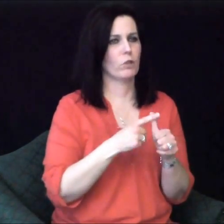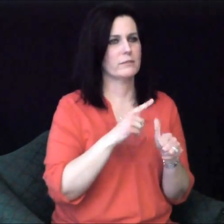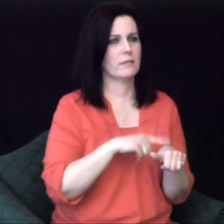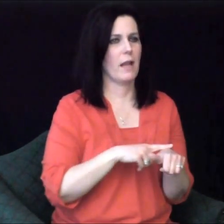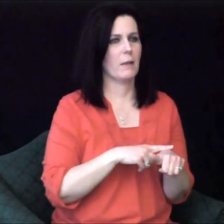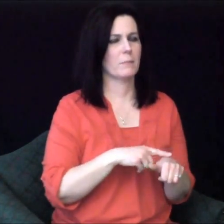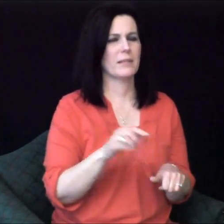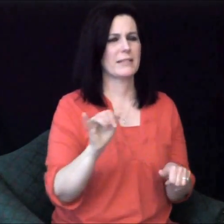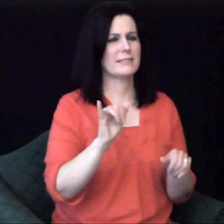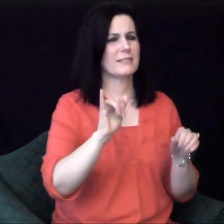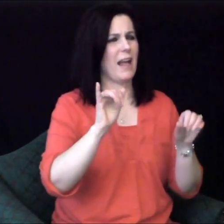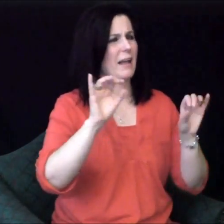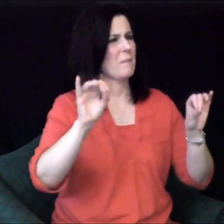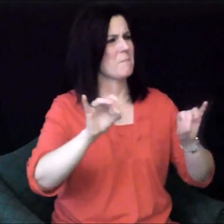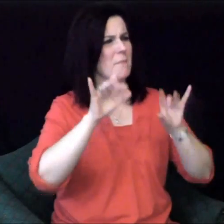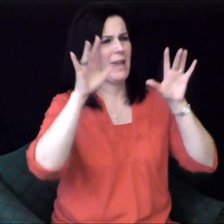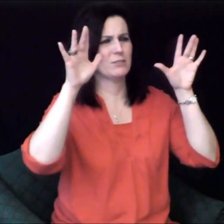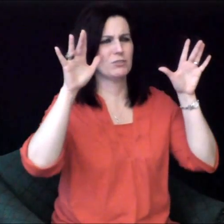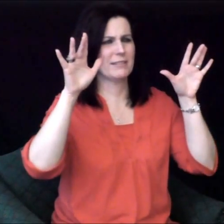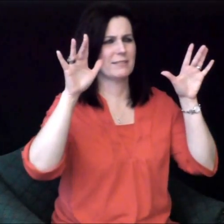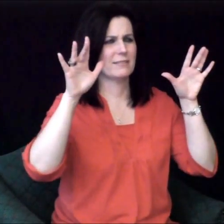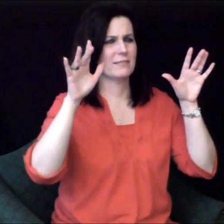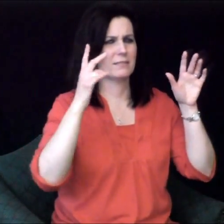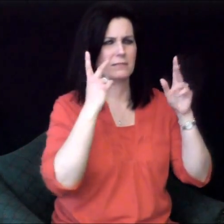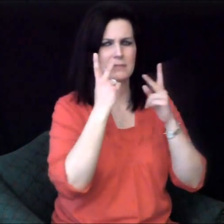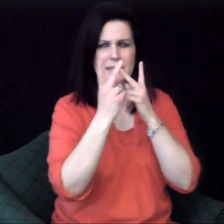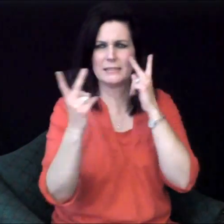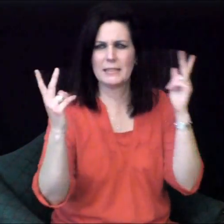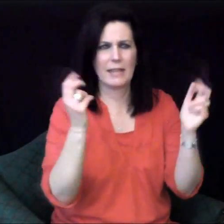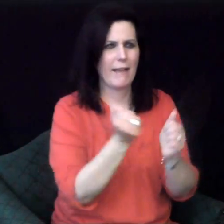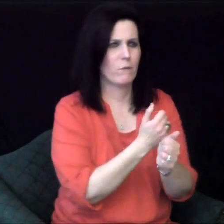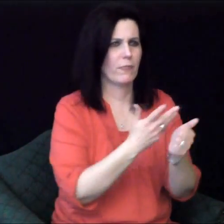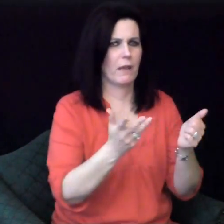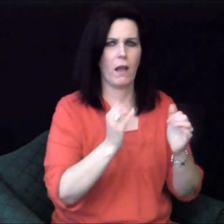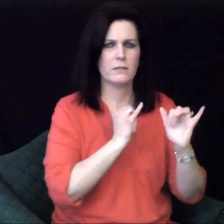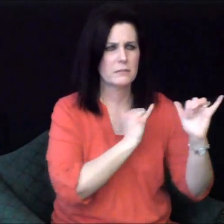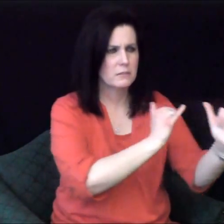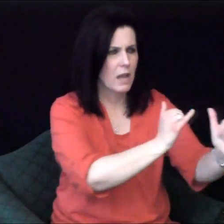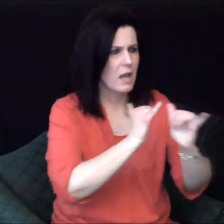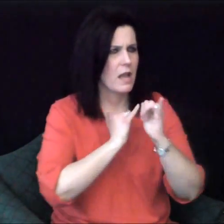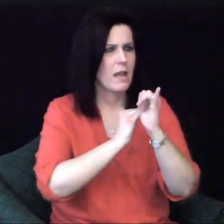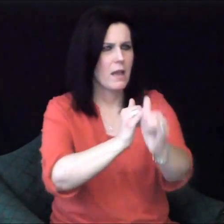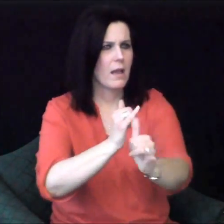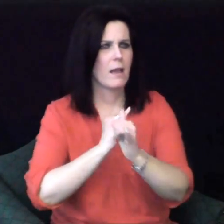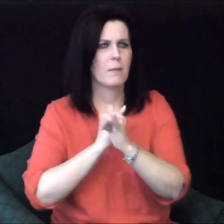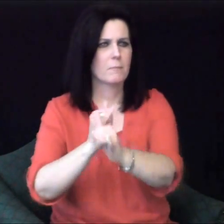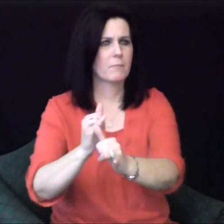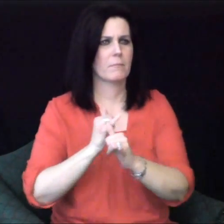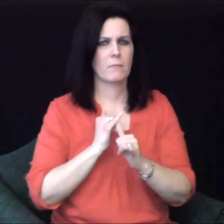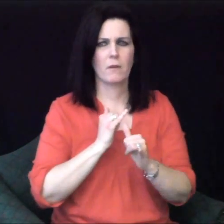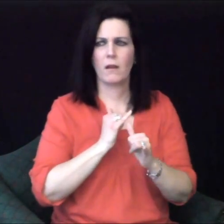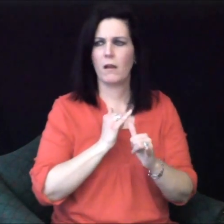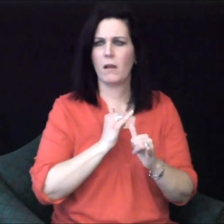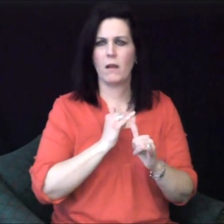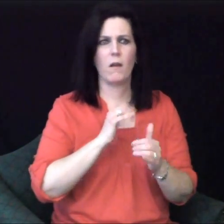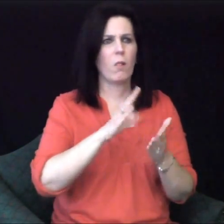Oklahoma School for the Deaf for the first time. It's like magic. They're seeing everything. They're seeing people who are just like